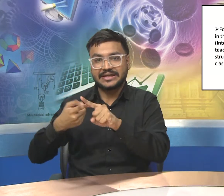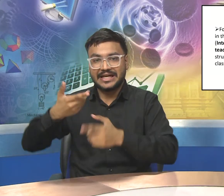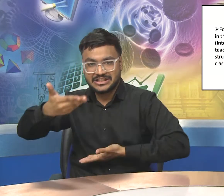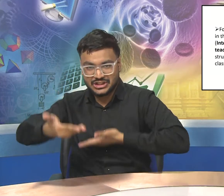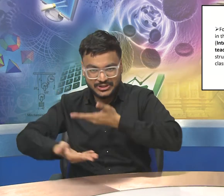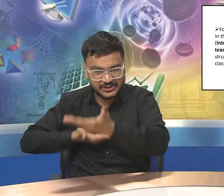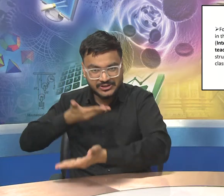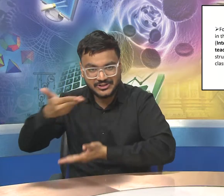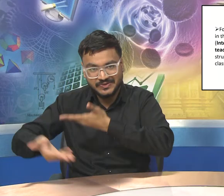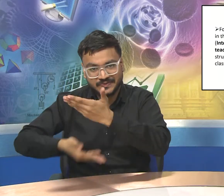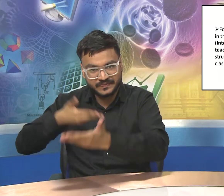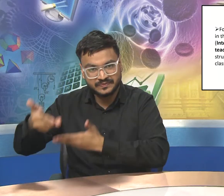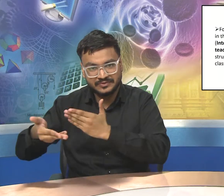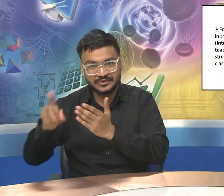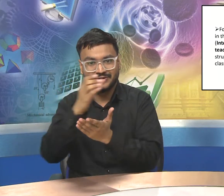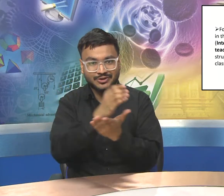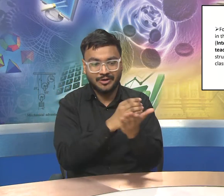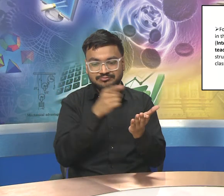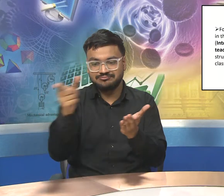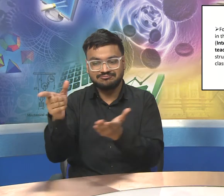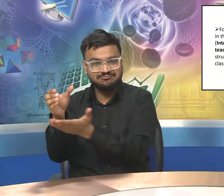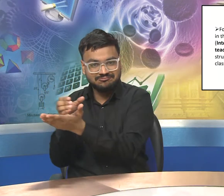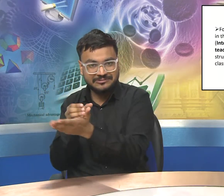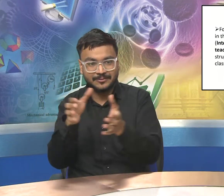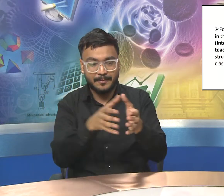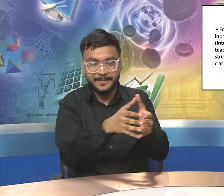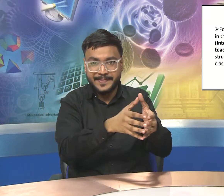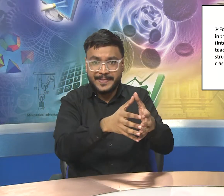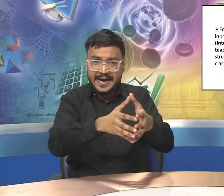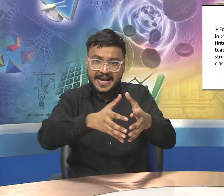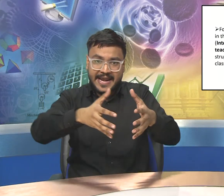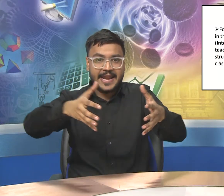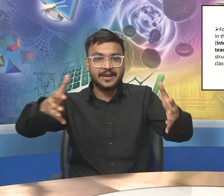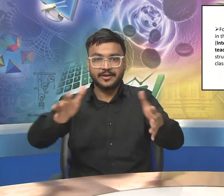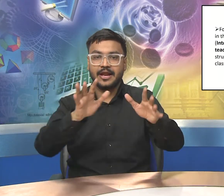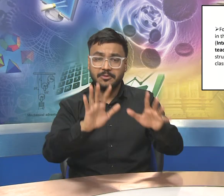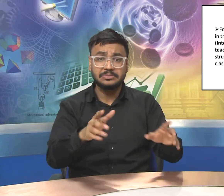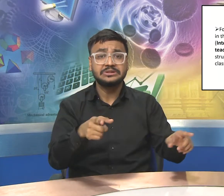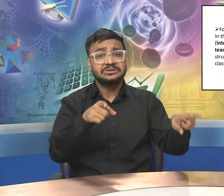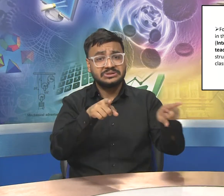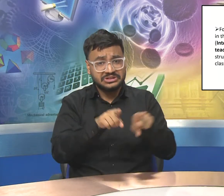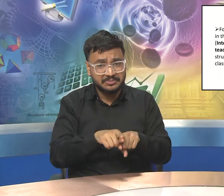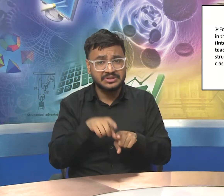which is interpreting course, and some ISL training for teachers trainers.